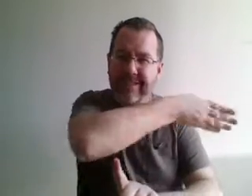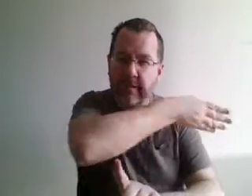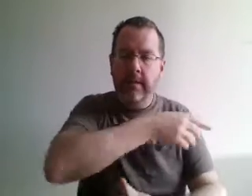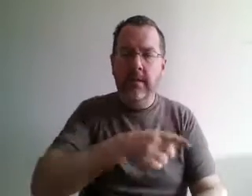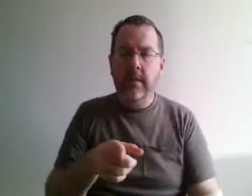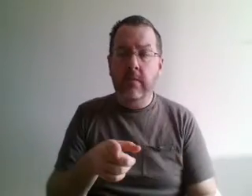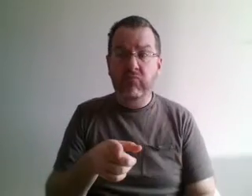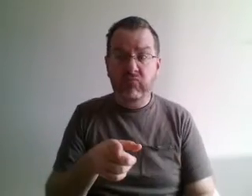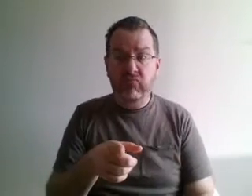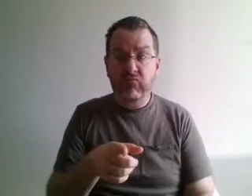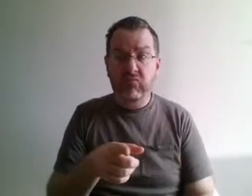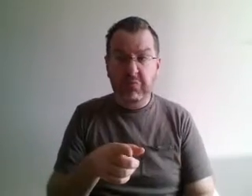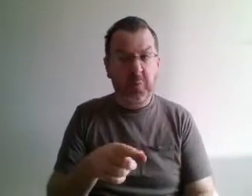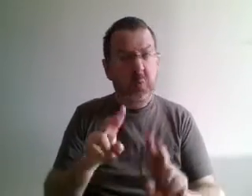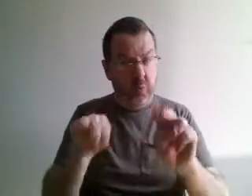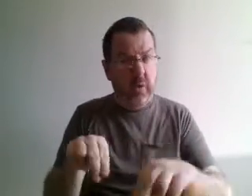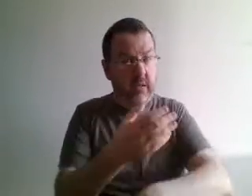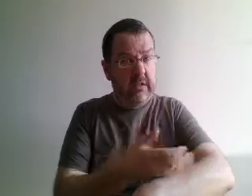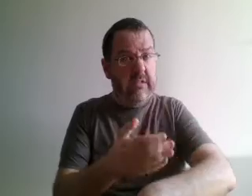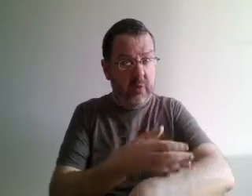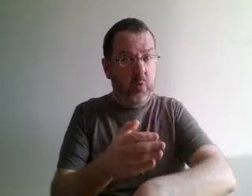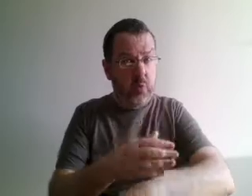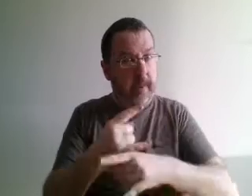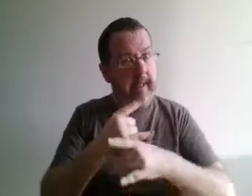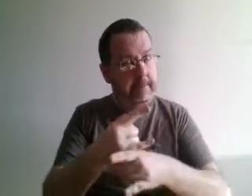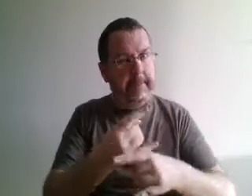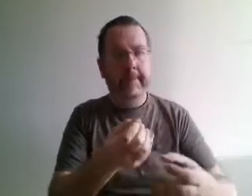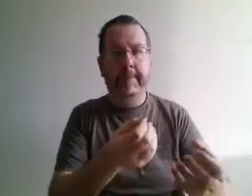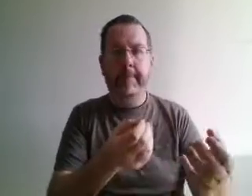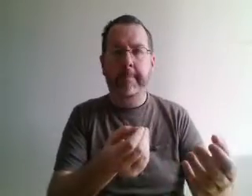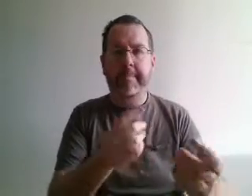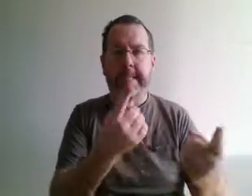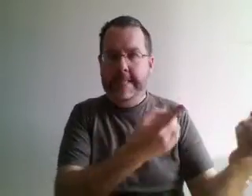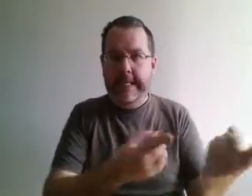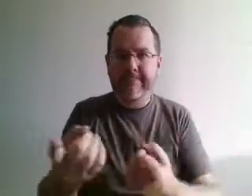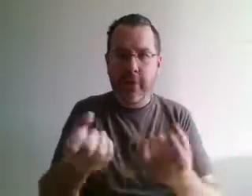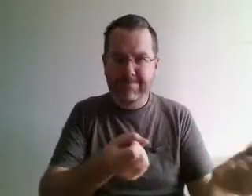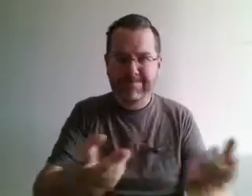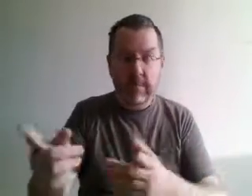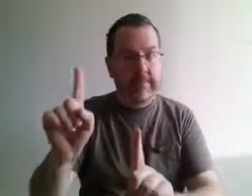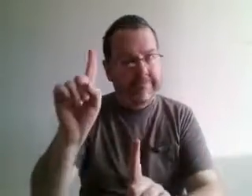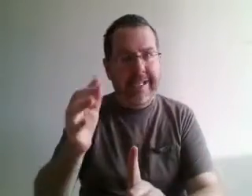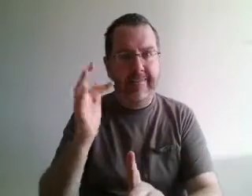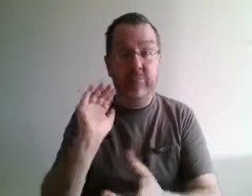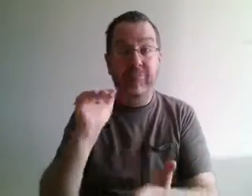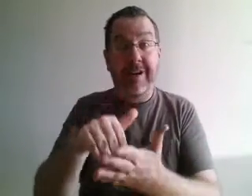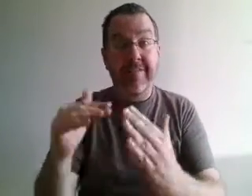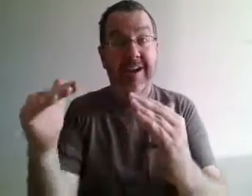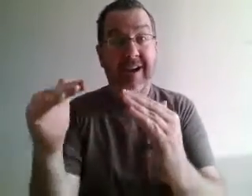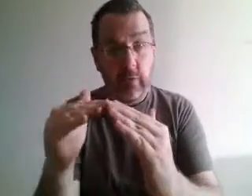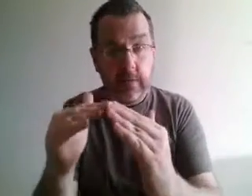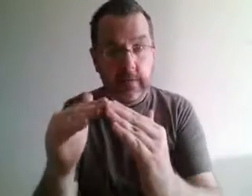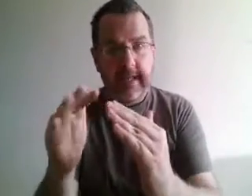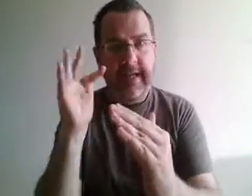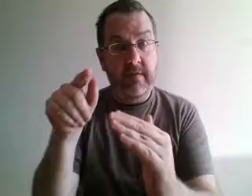you shouldn't do that, but I think what you need to just think about when you go to the house, and if somebody knows that you're coming, what you can